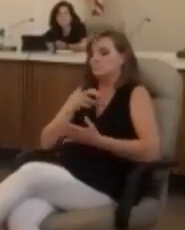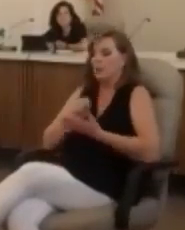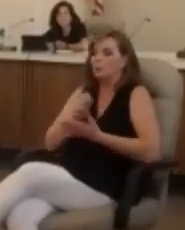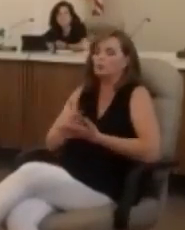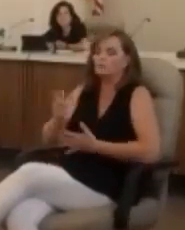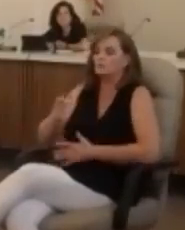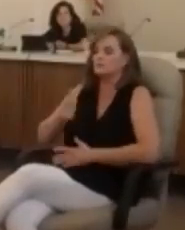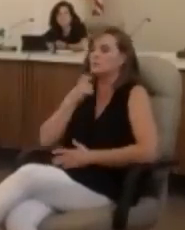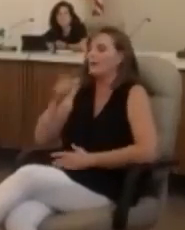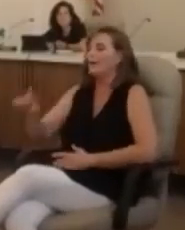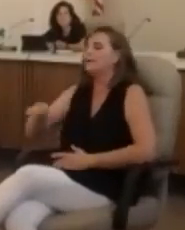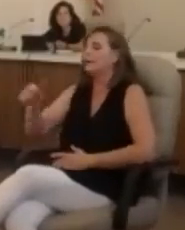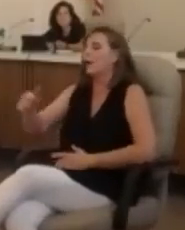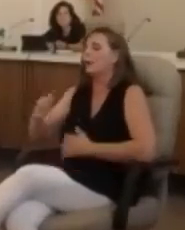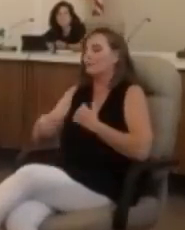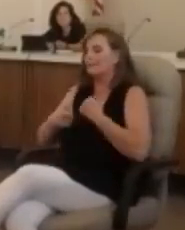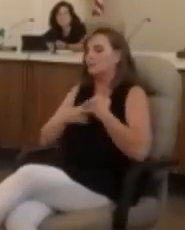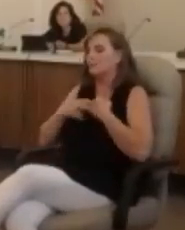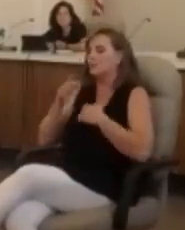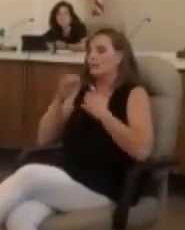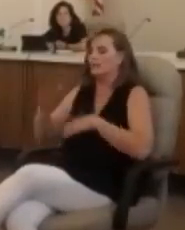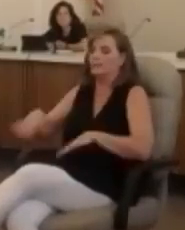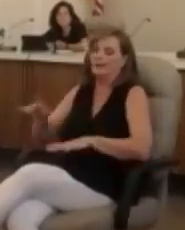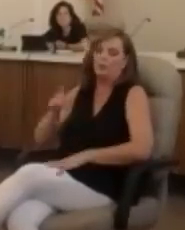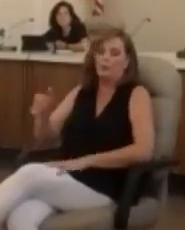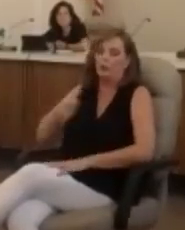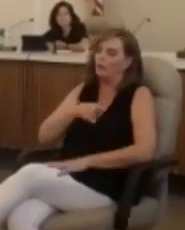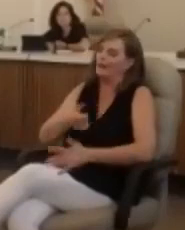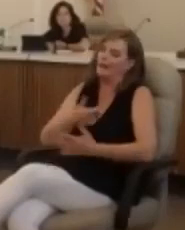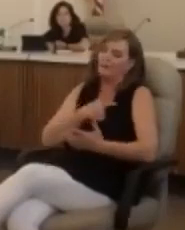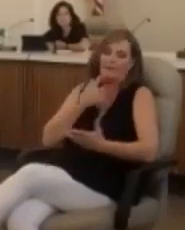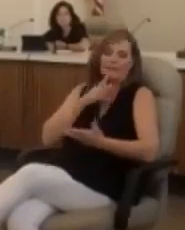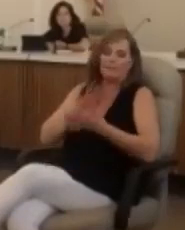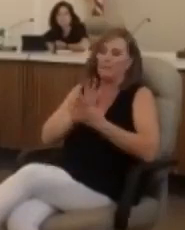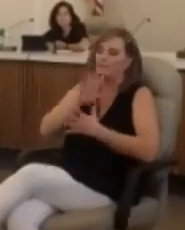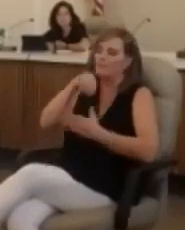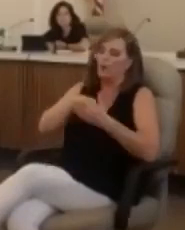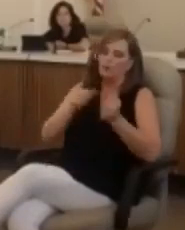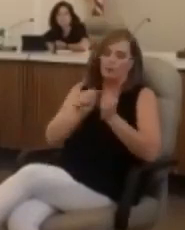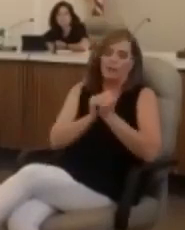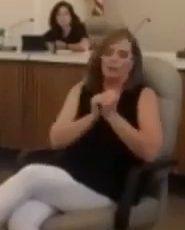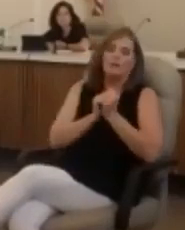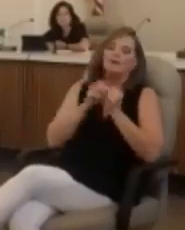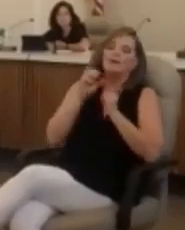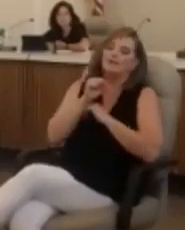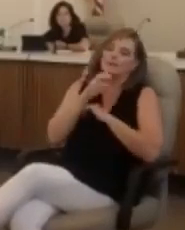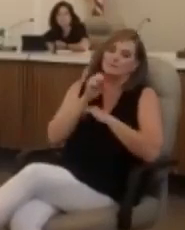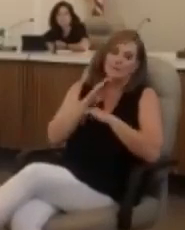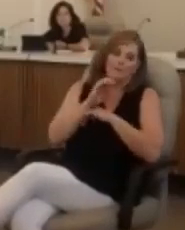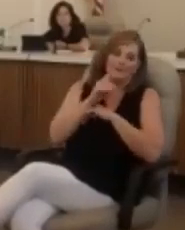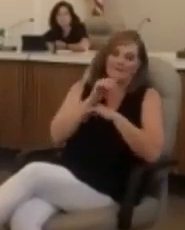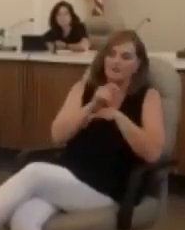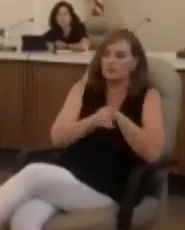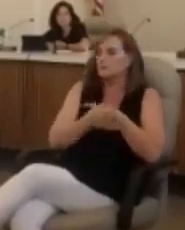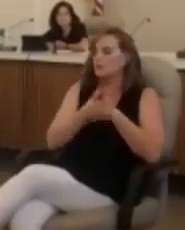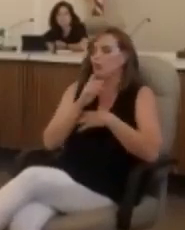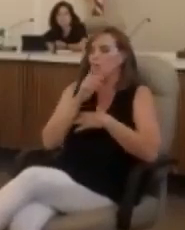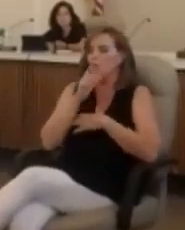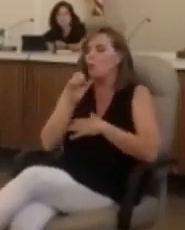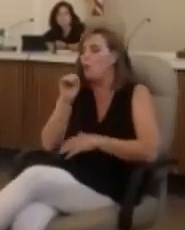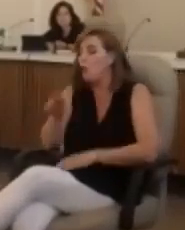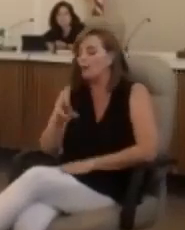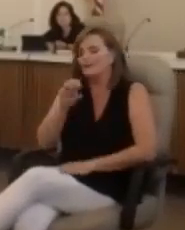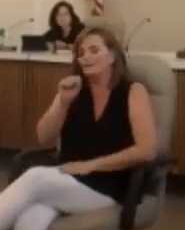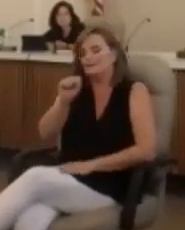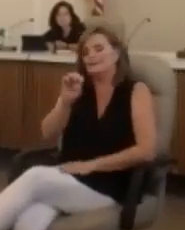there. Doesn't have jurisdiction over the density, doesn't have jurisdiction over the subdivision, doesn't have jurisdiction over seeker. It